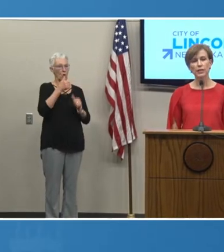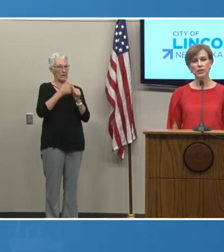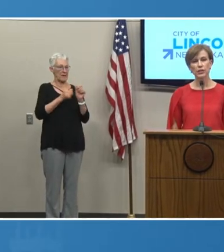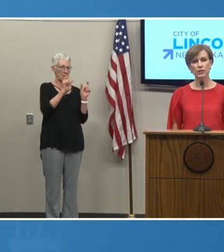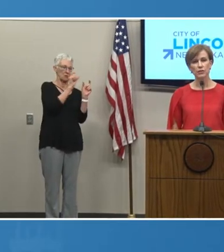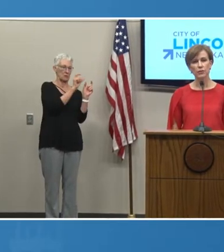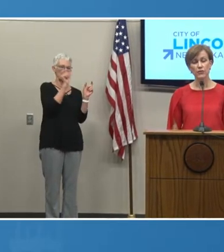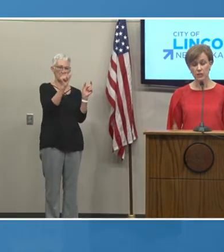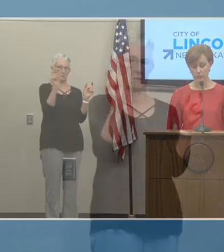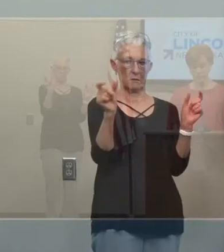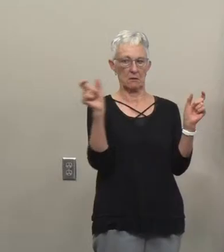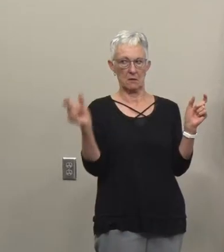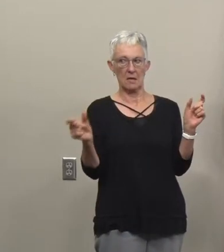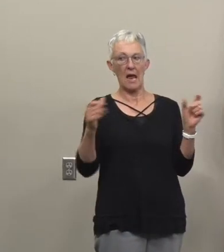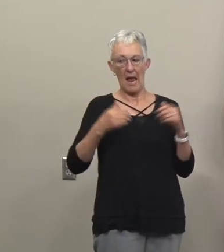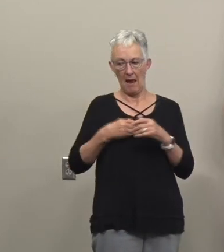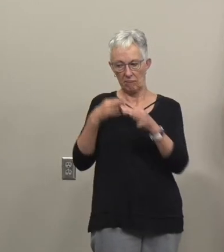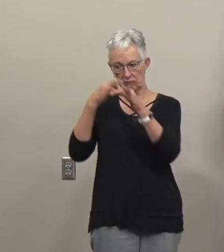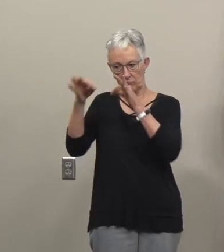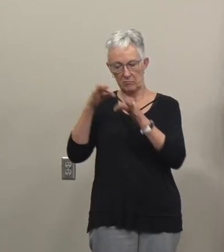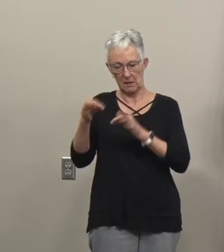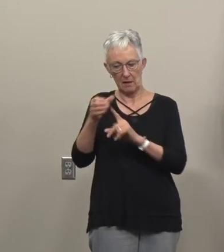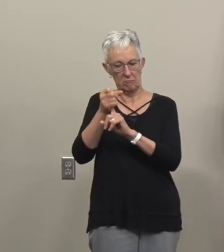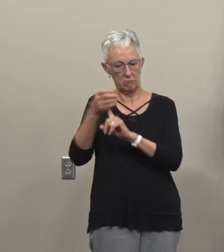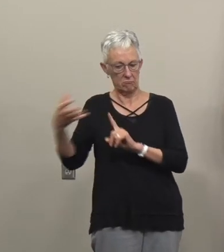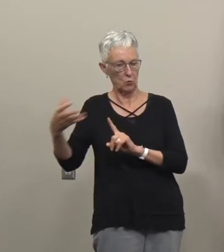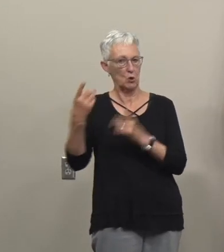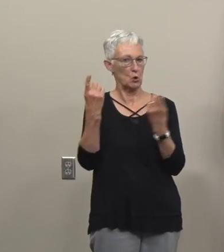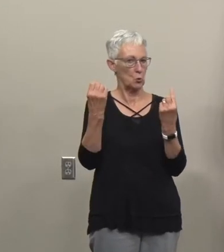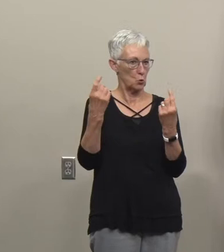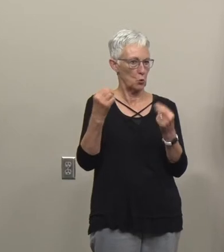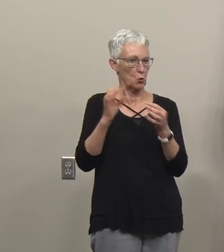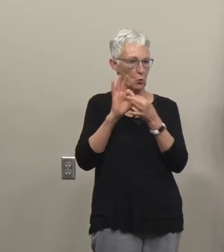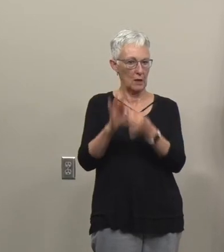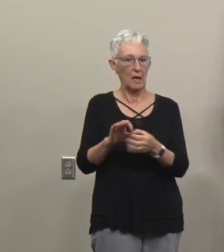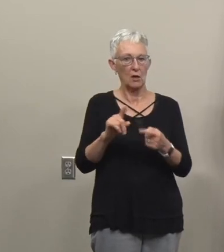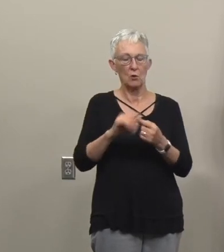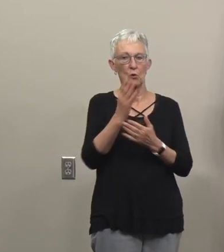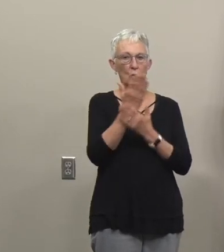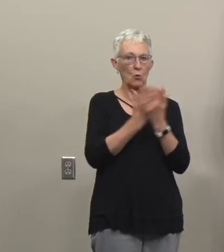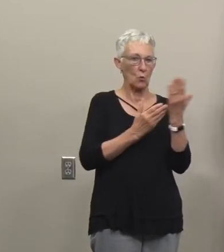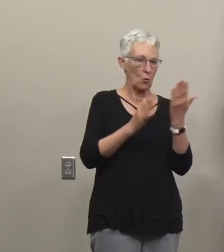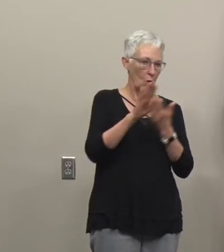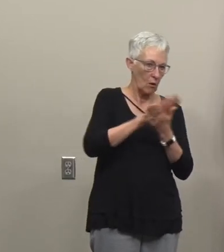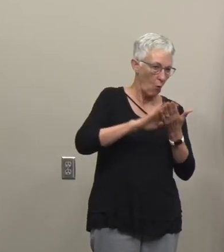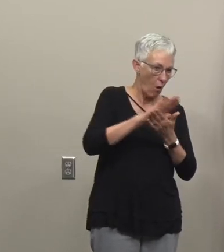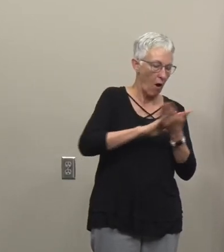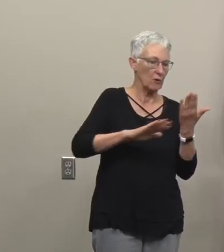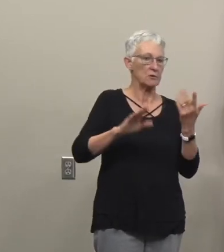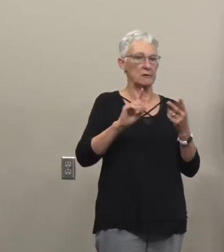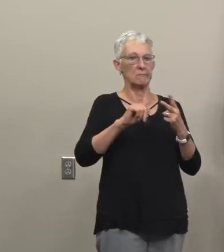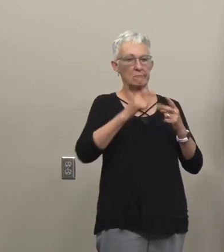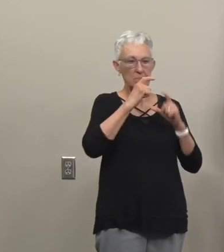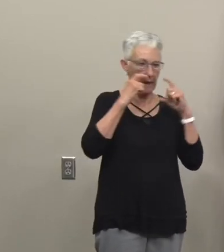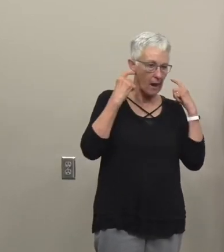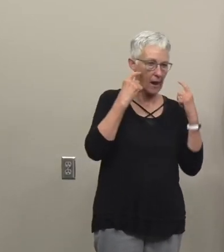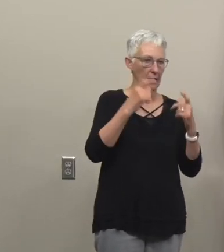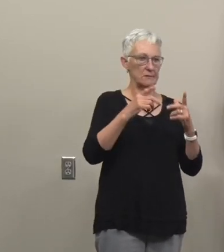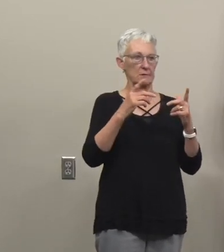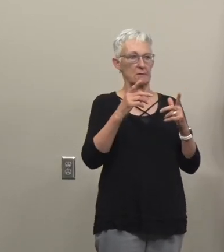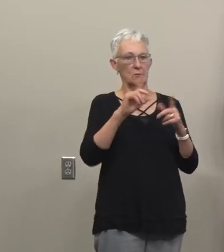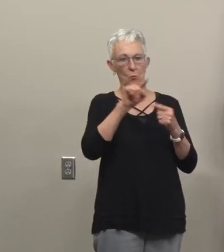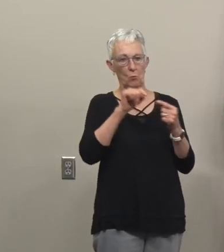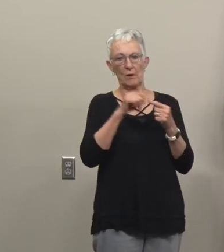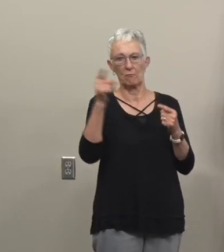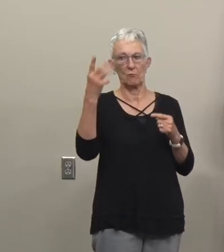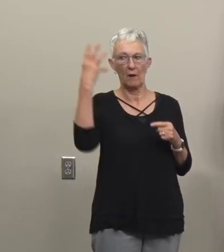specific recommendations for physical distancing, face coverings, hand washing, illness monitoring, and disinfection, both for when we are